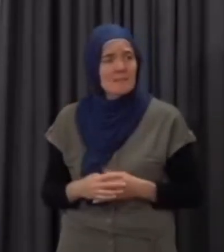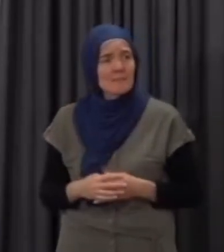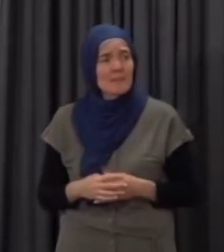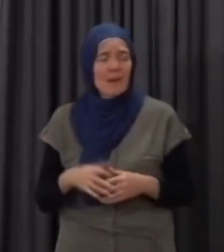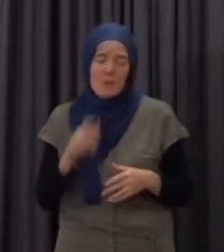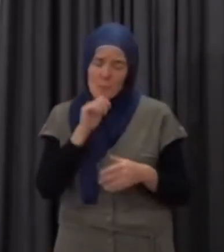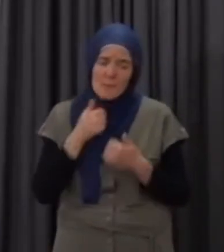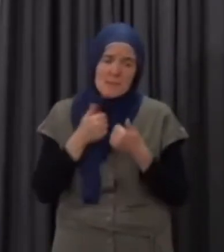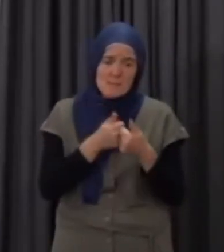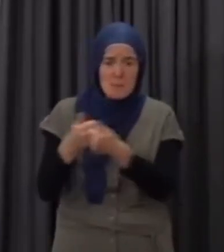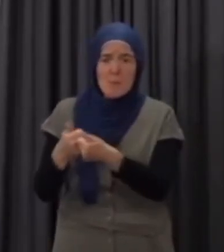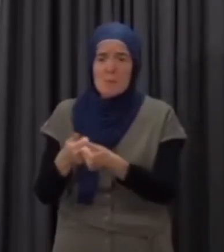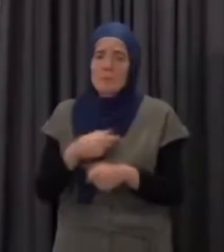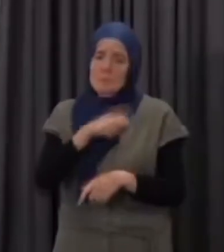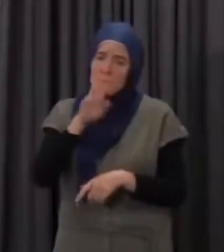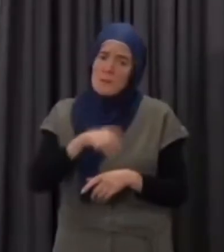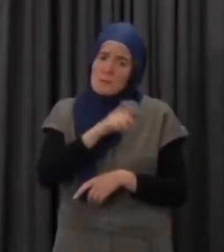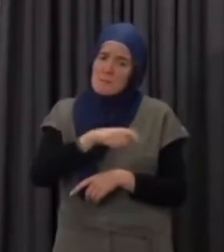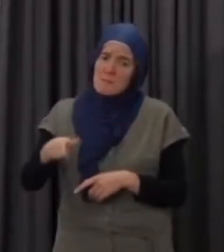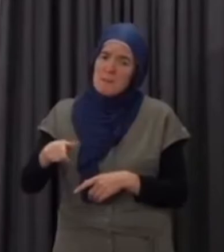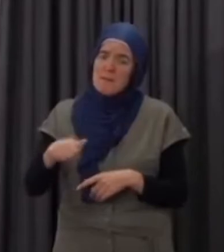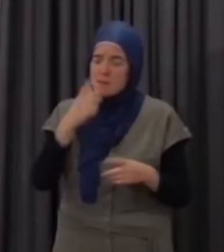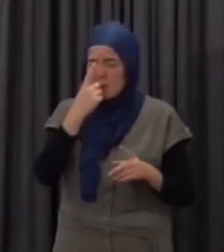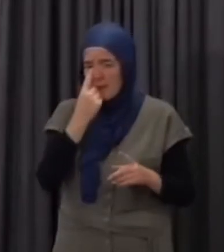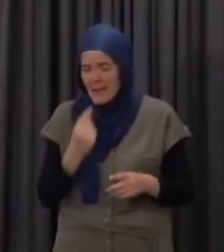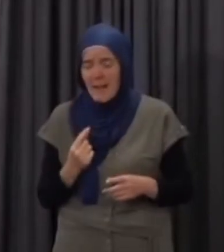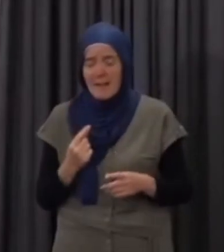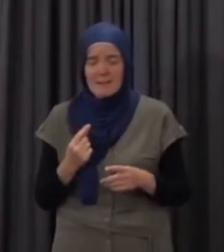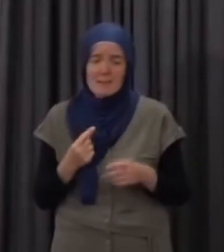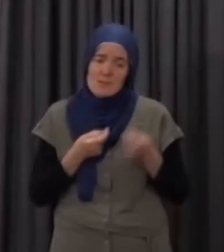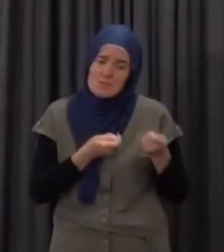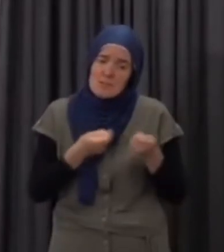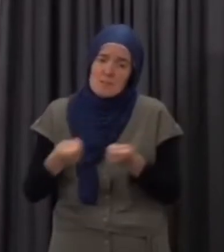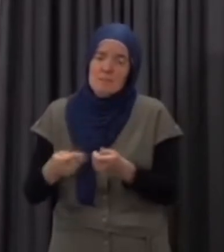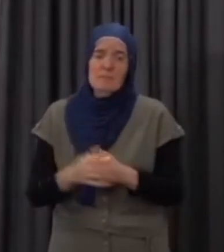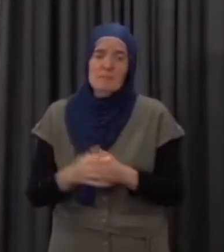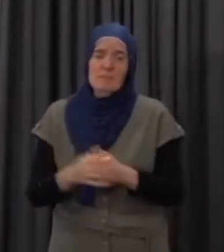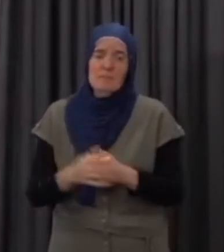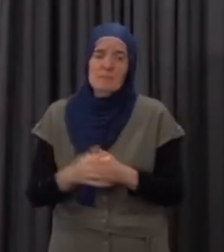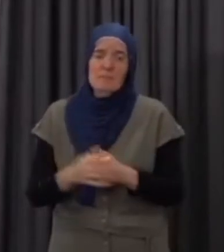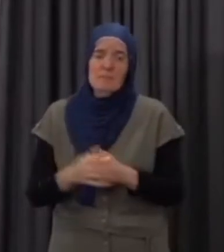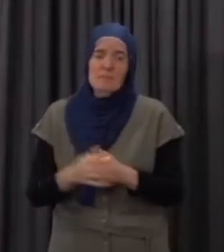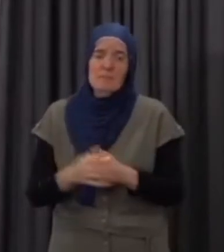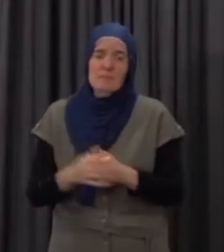Okay, thank you very much, Andrew, and thank you everybody for your questions.